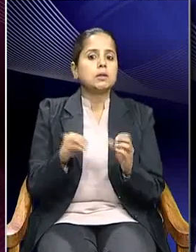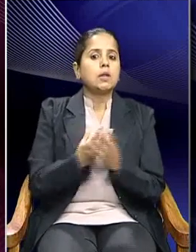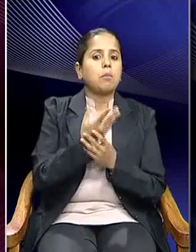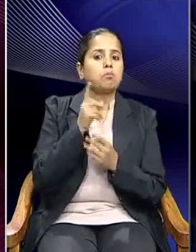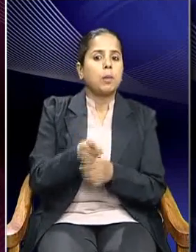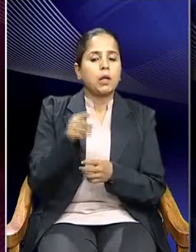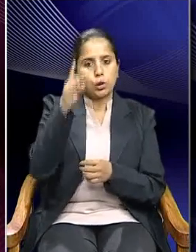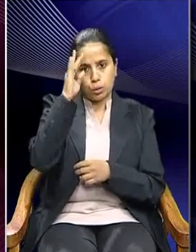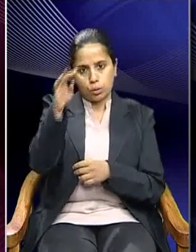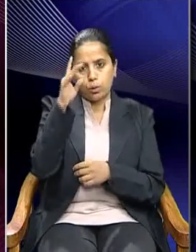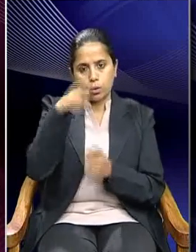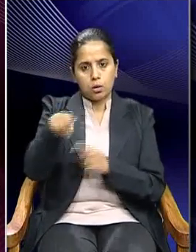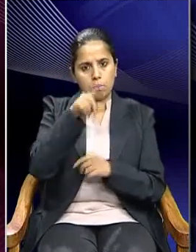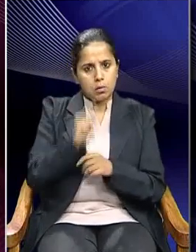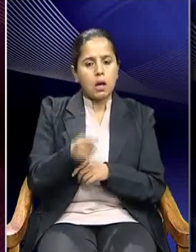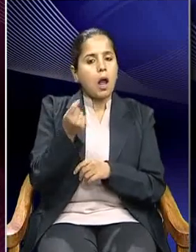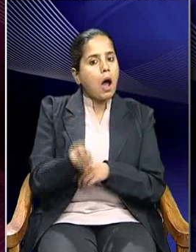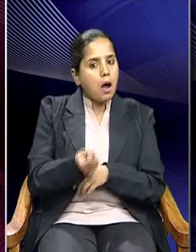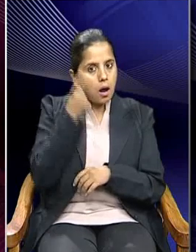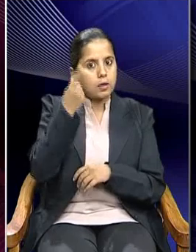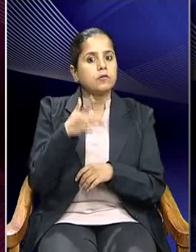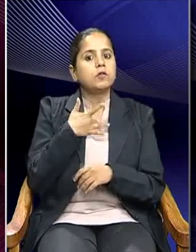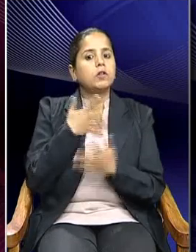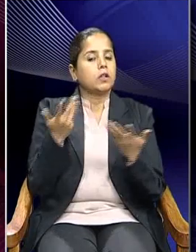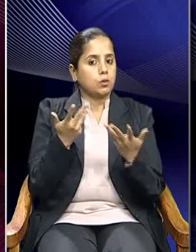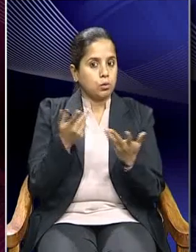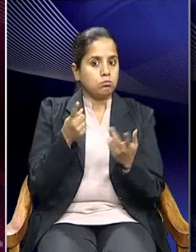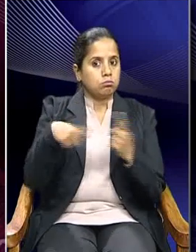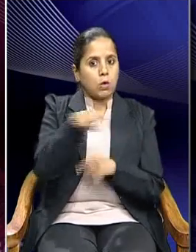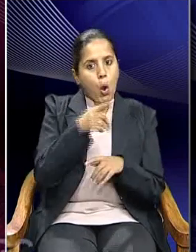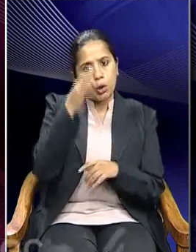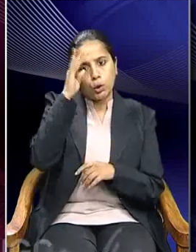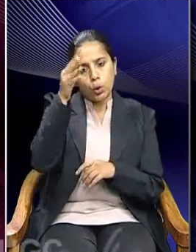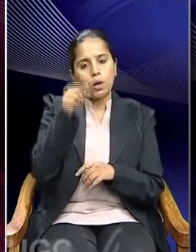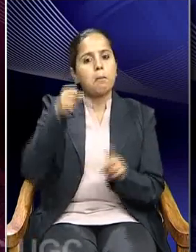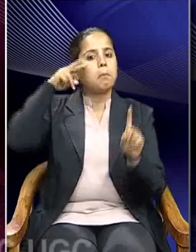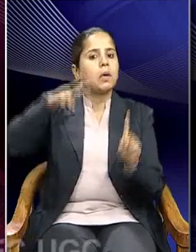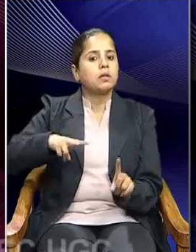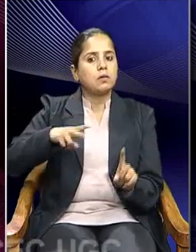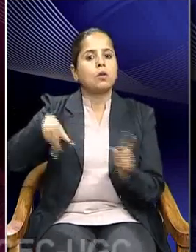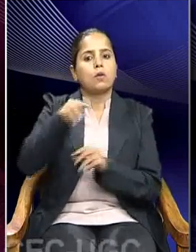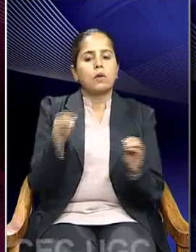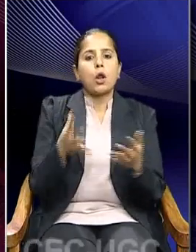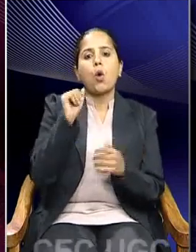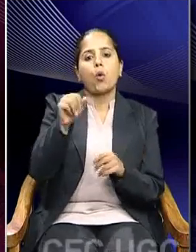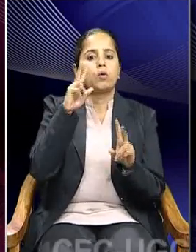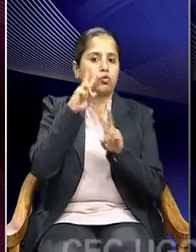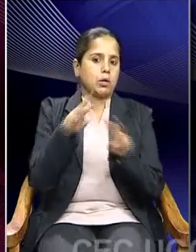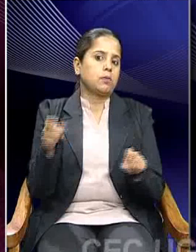theory. You need to have a set of understanding or a theoretical perspective to begin your